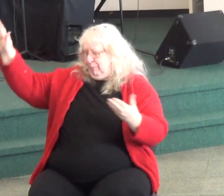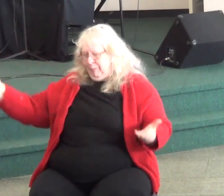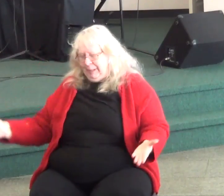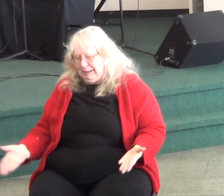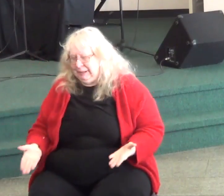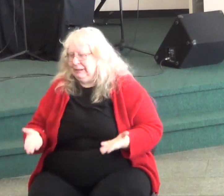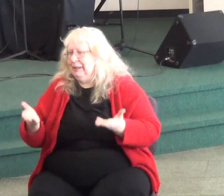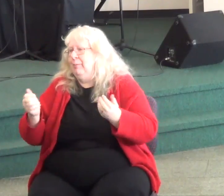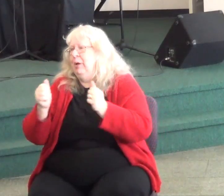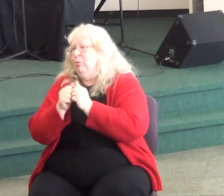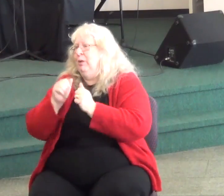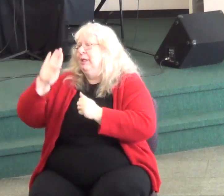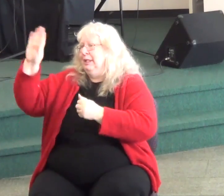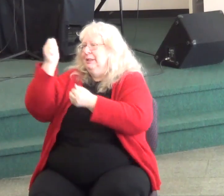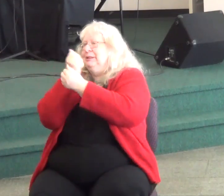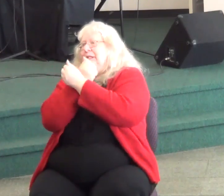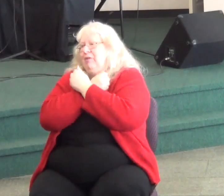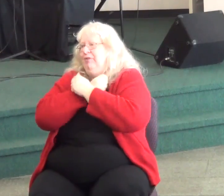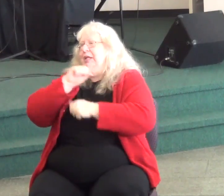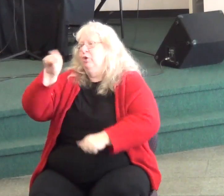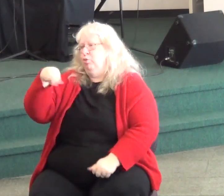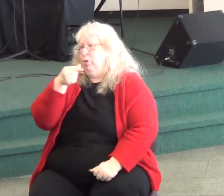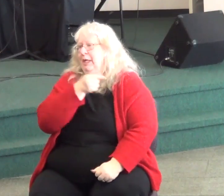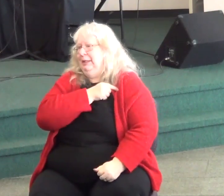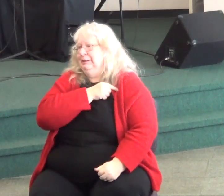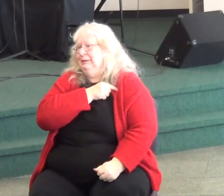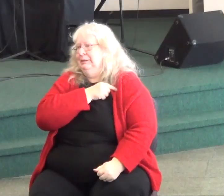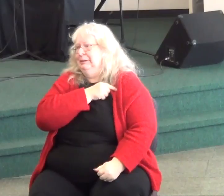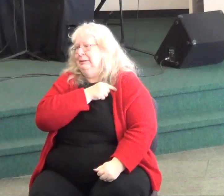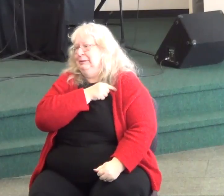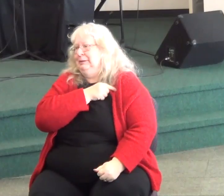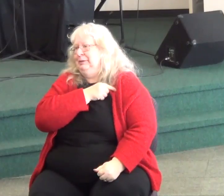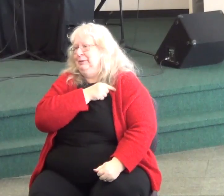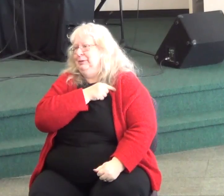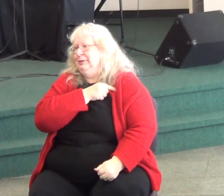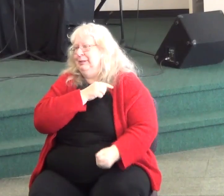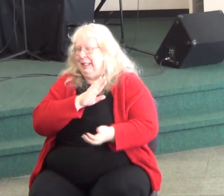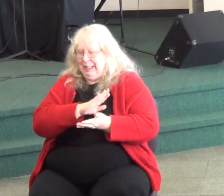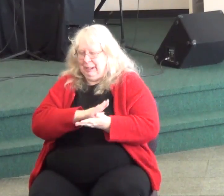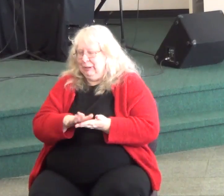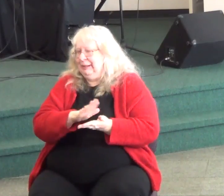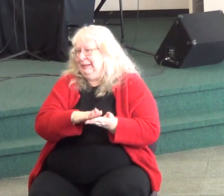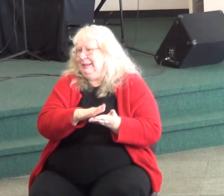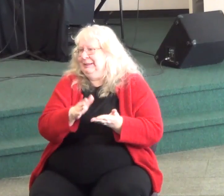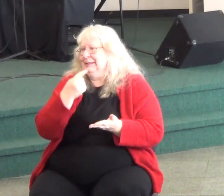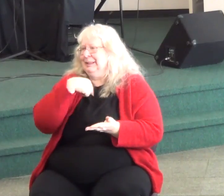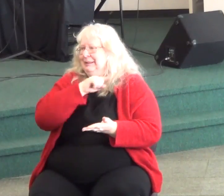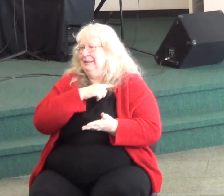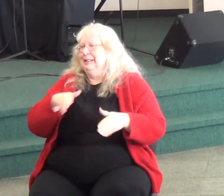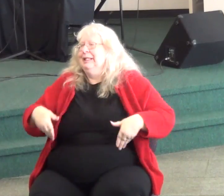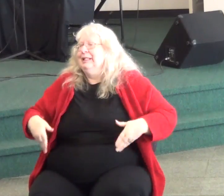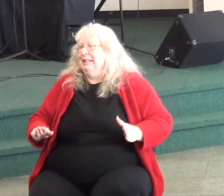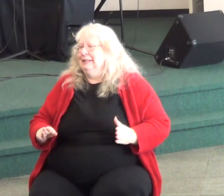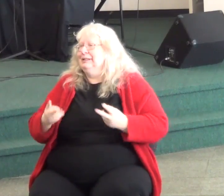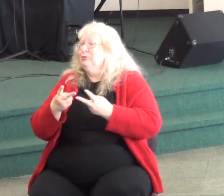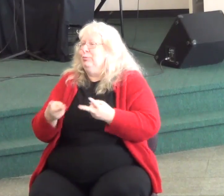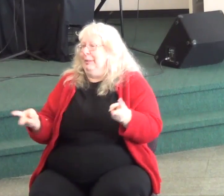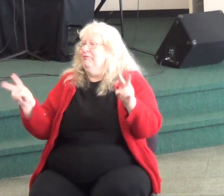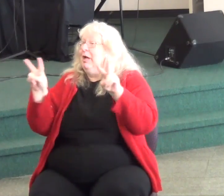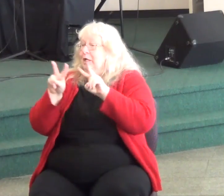loving grace and brushes us off and lets us be valuable for the kingdom. Isn't it